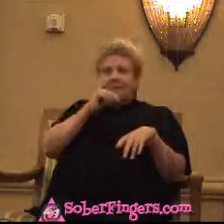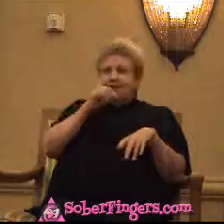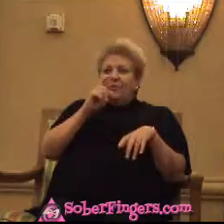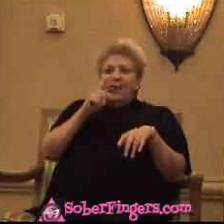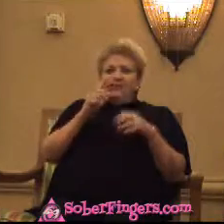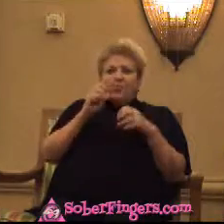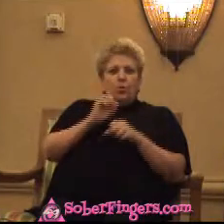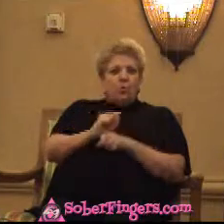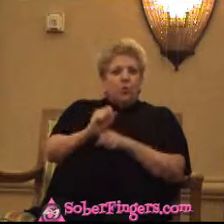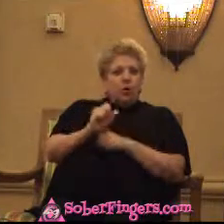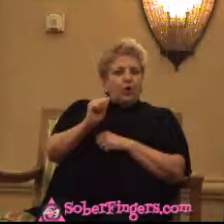effort in it anymore,